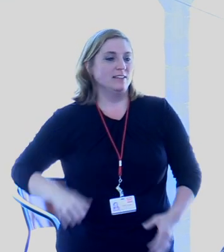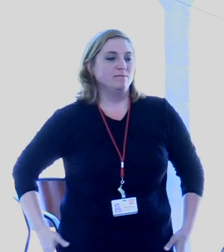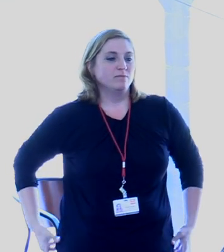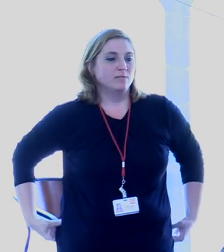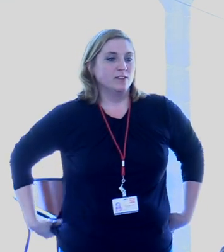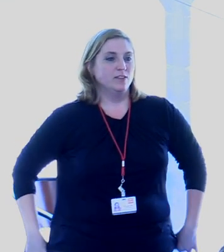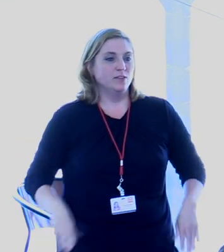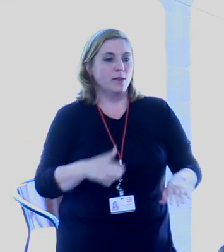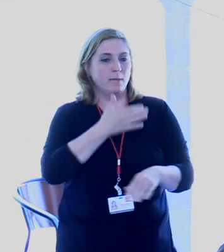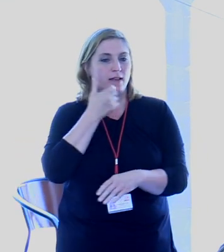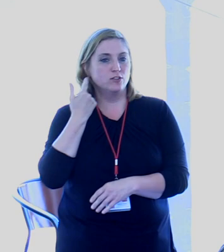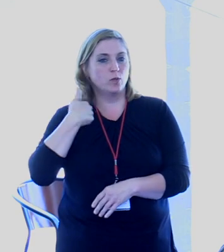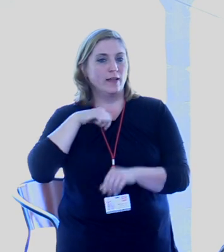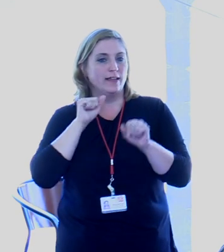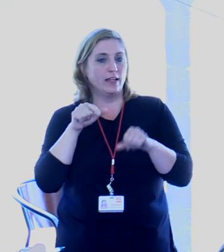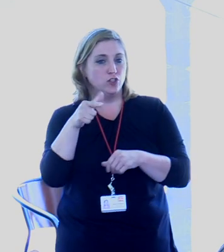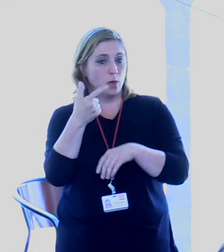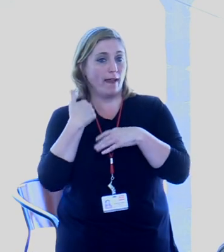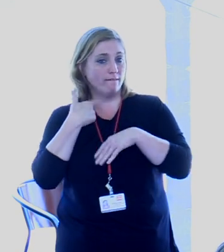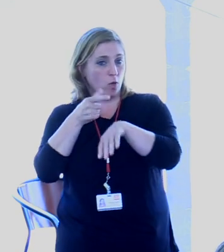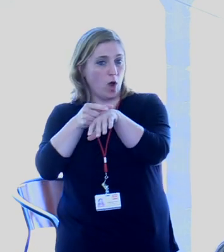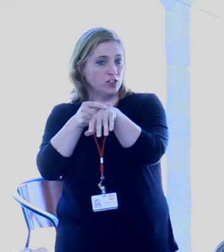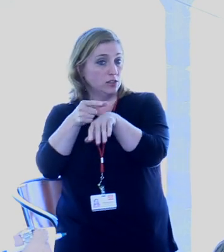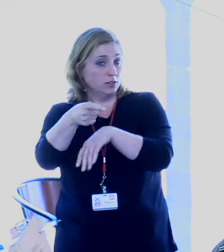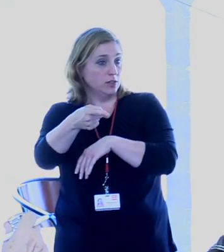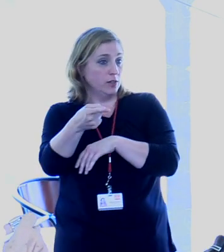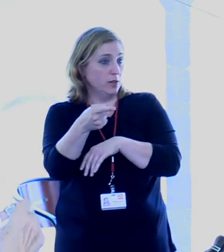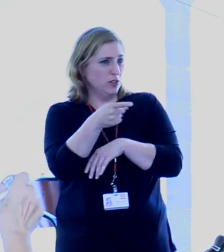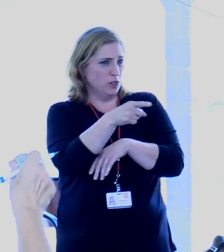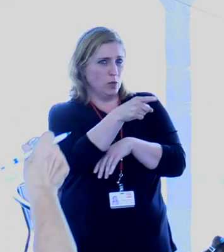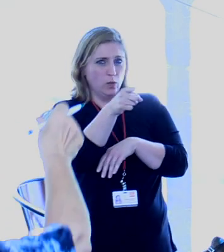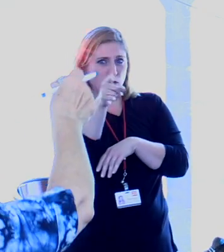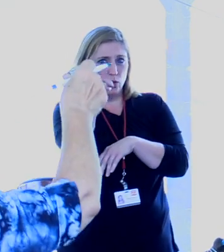we'll do the best we can. How about you? You have a watch? No.